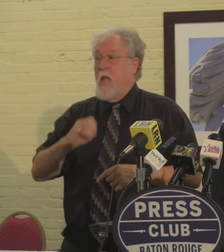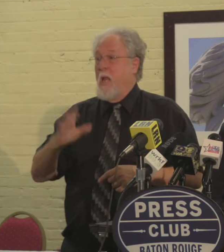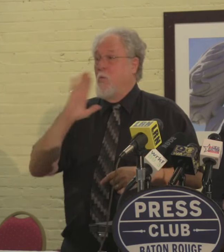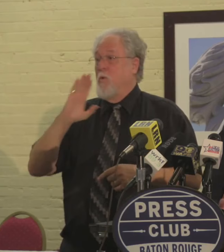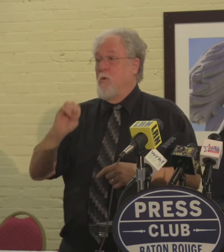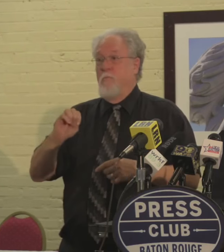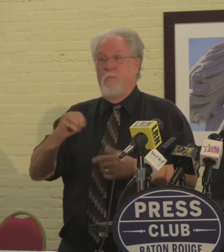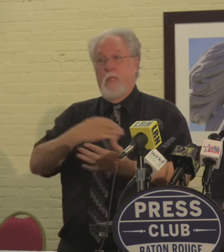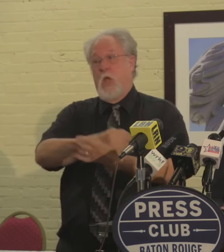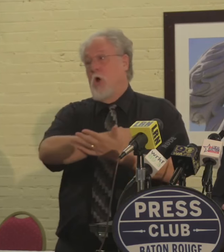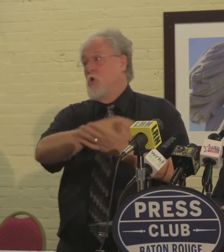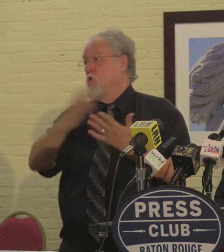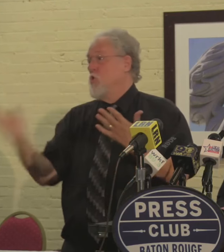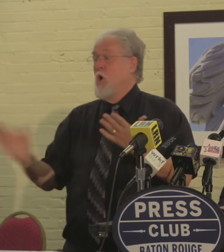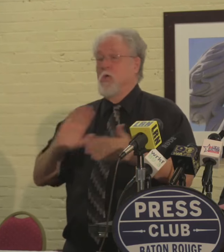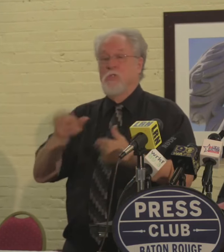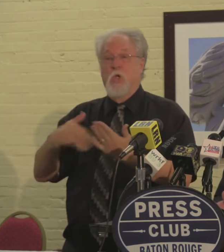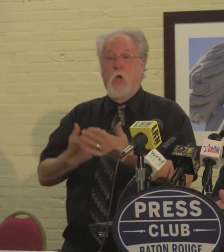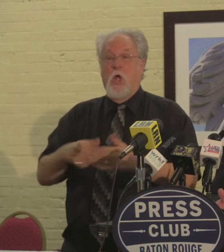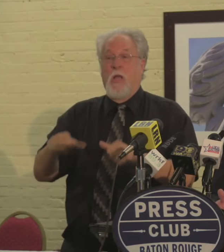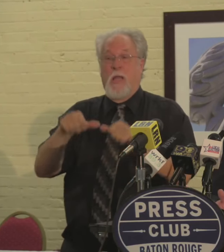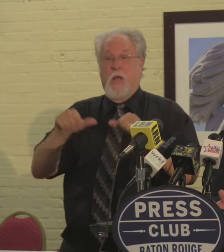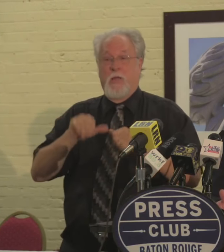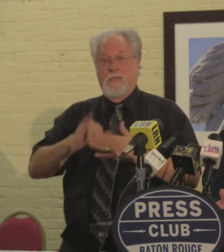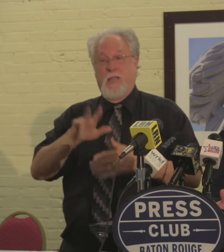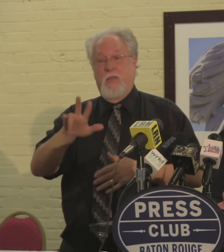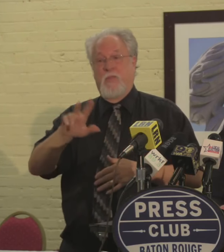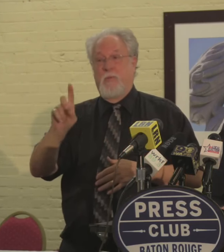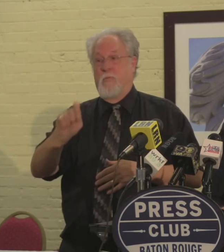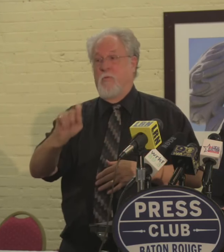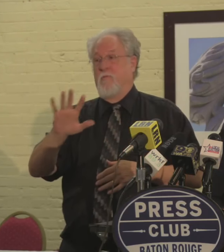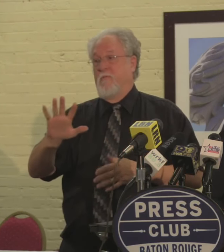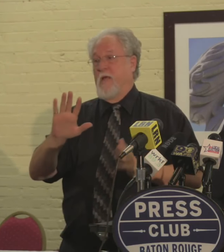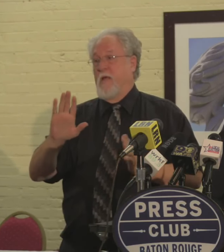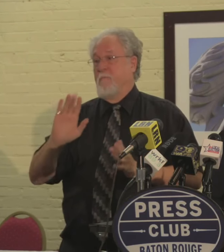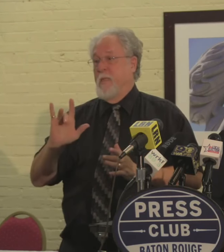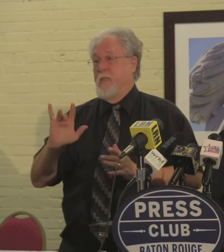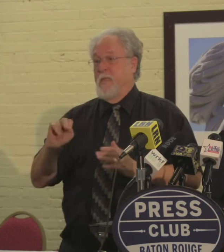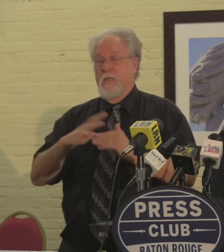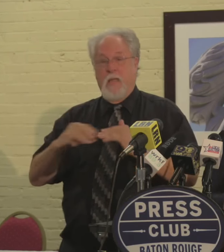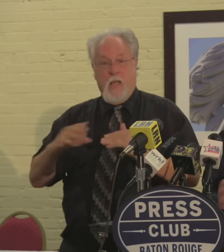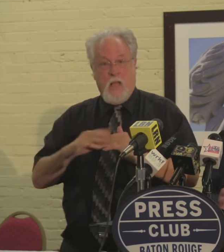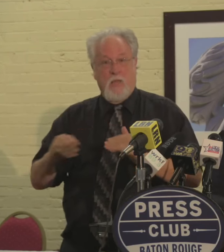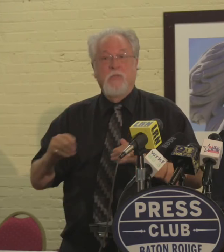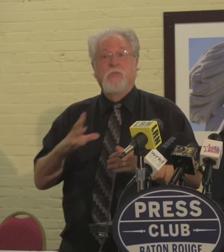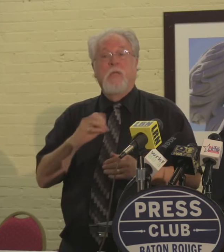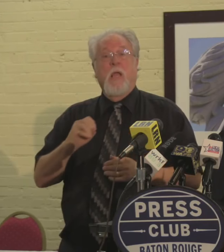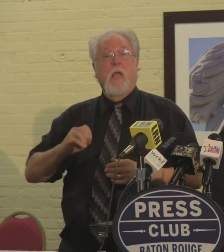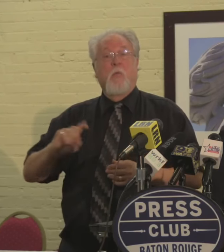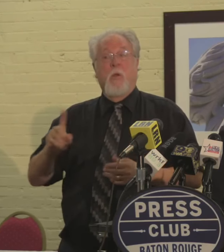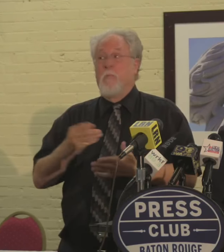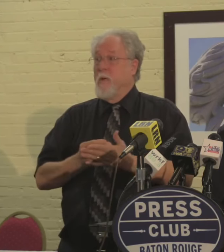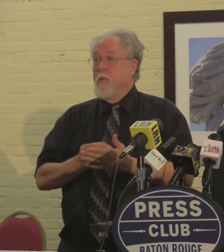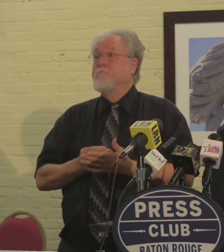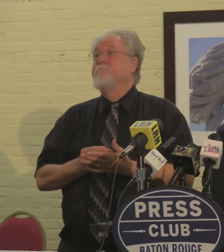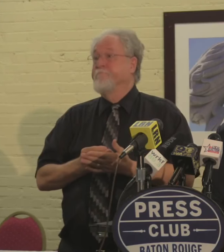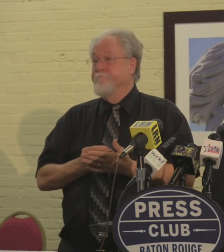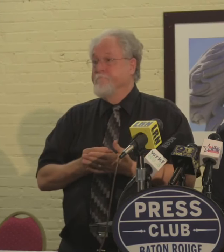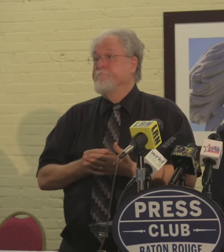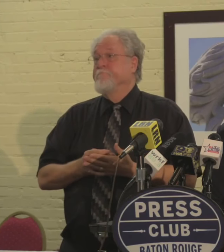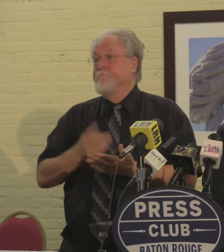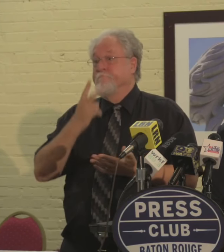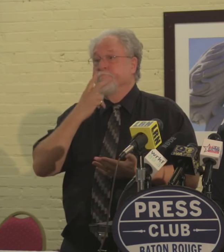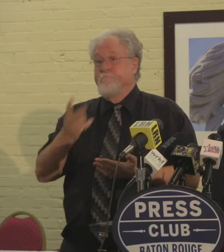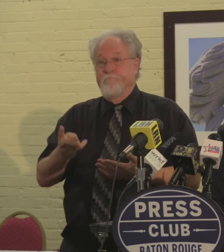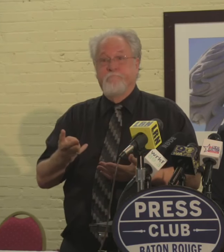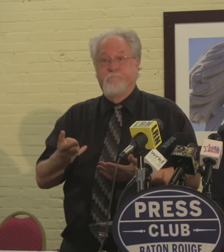be across all areas of that $3.5 billion. And because of where the money is, you will see